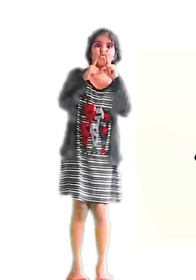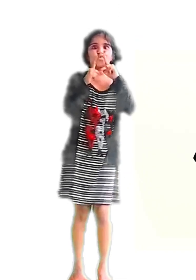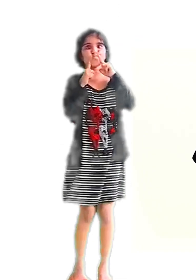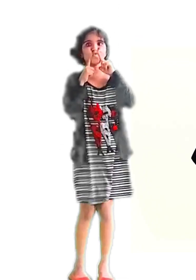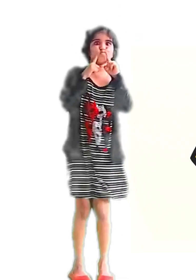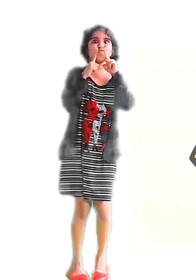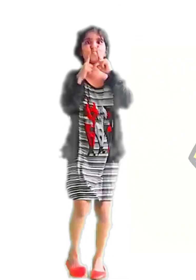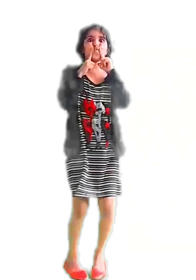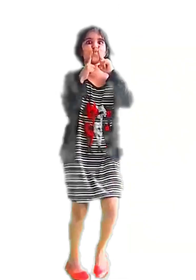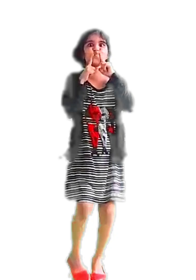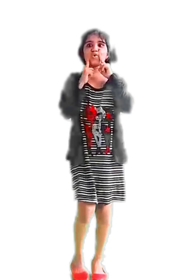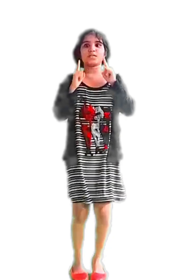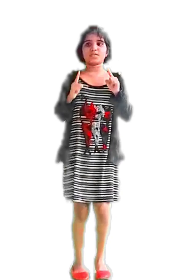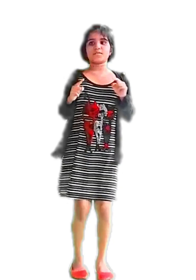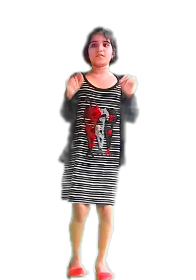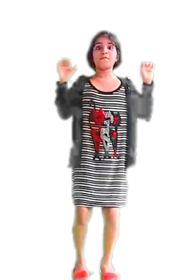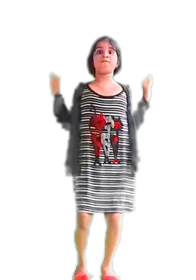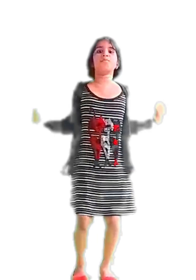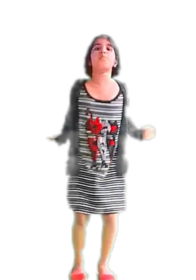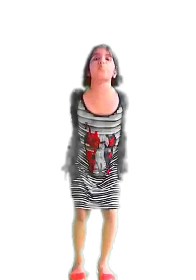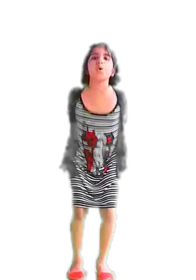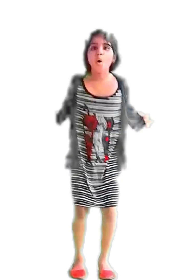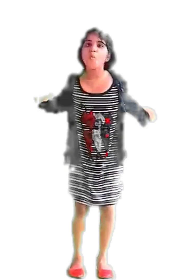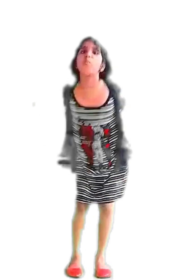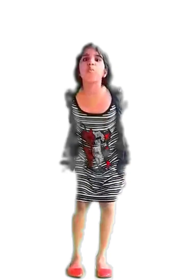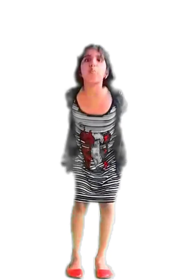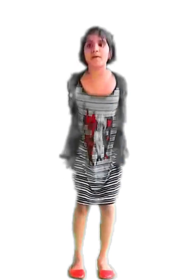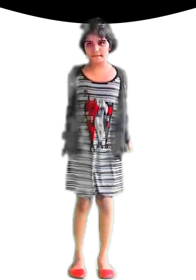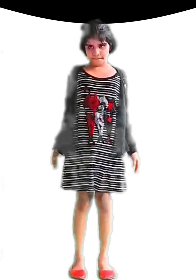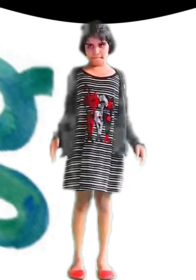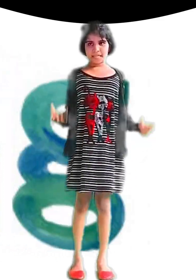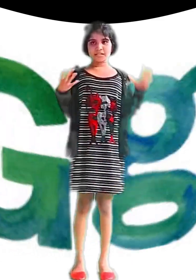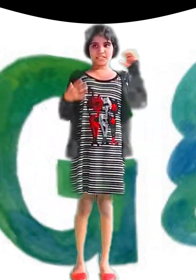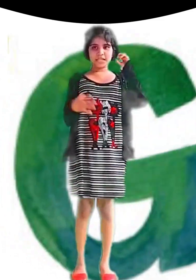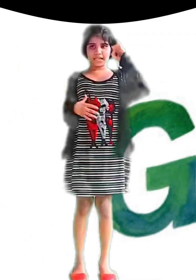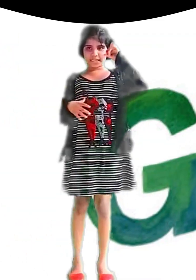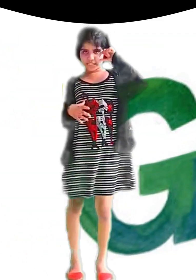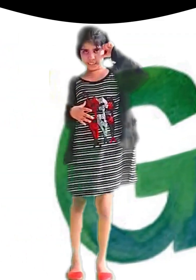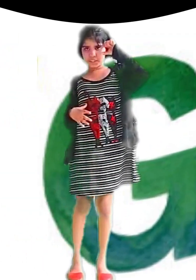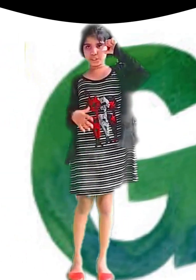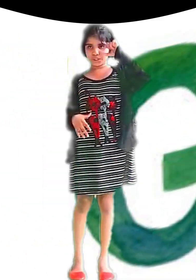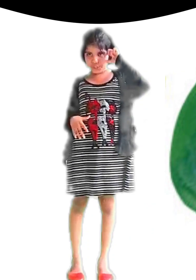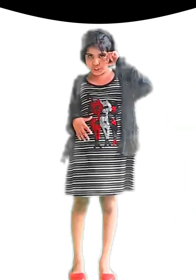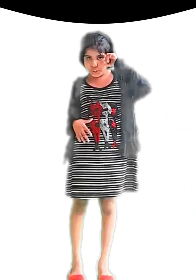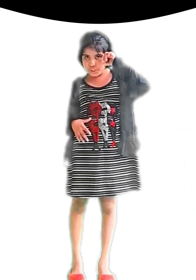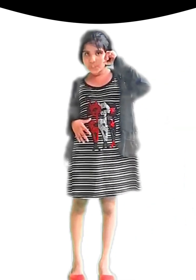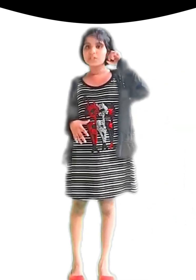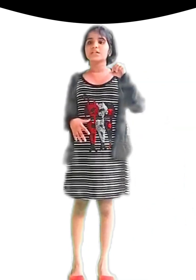fish. F, F, fan. G, G, this is